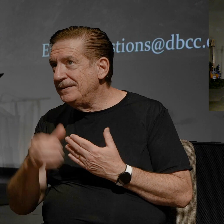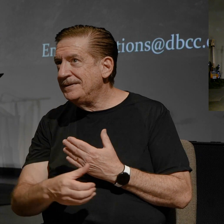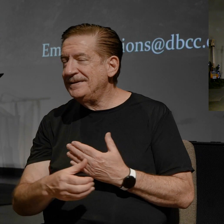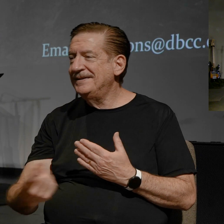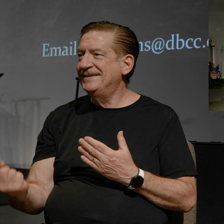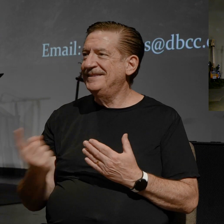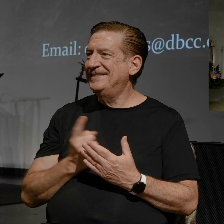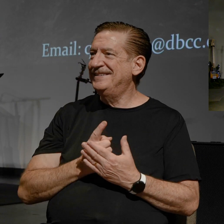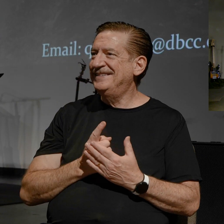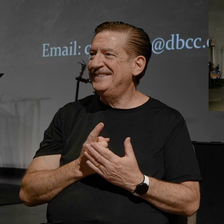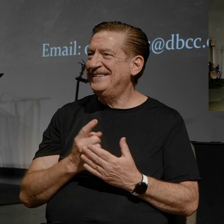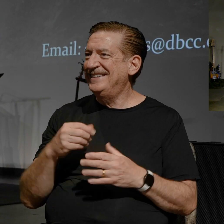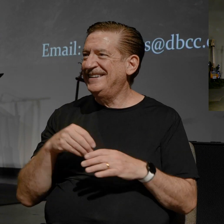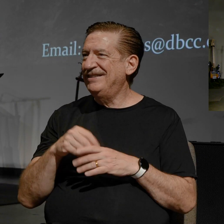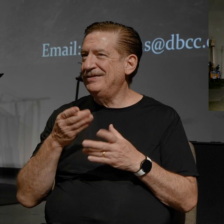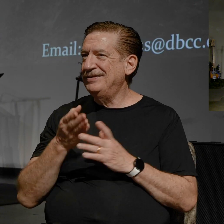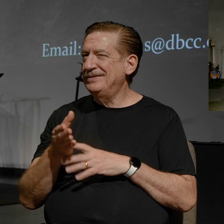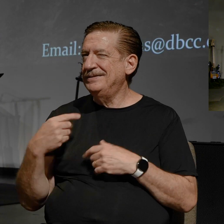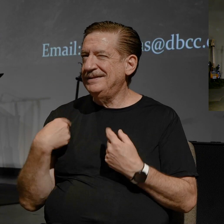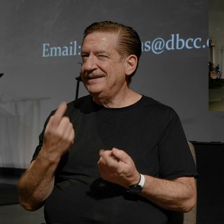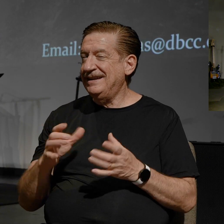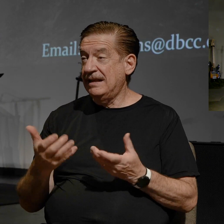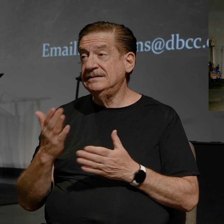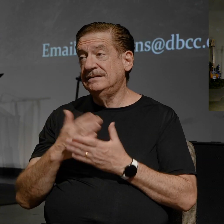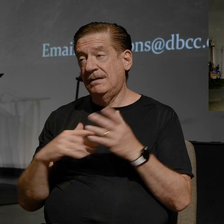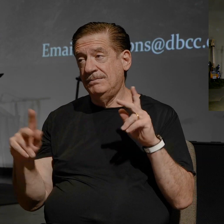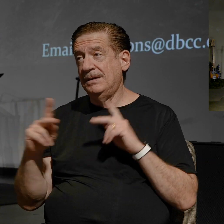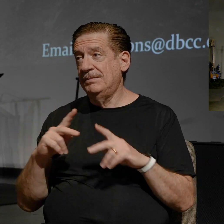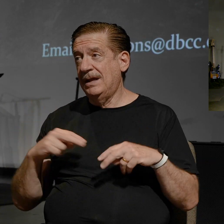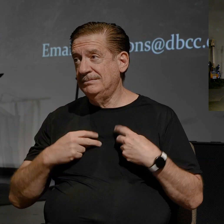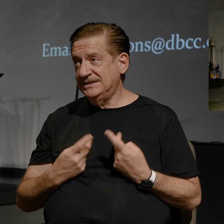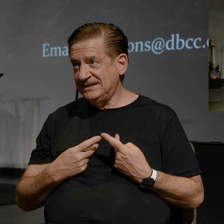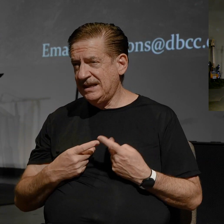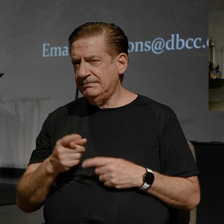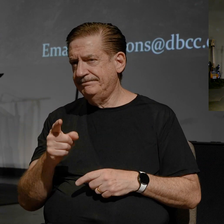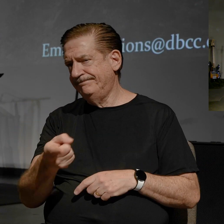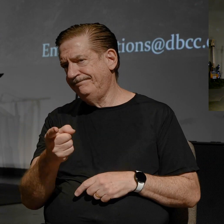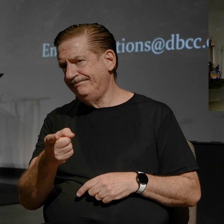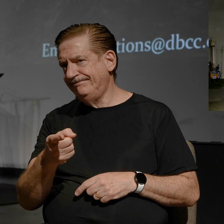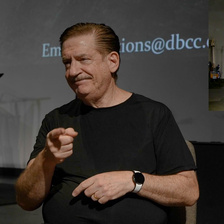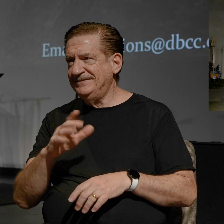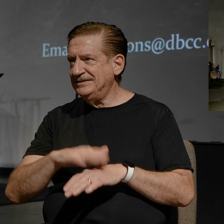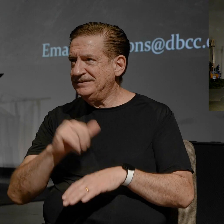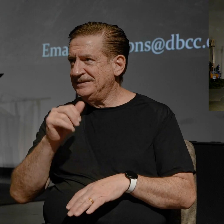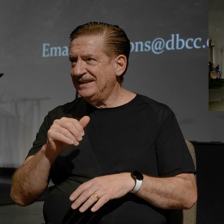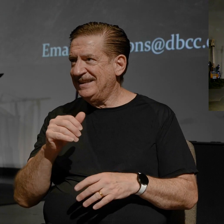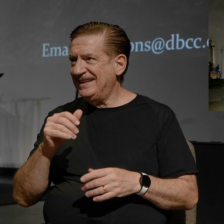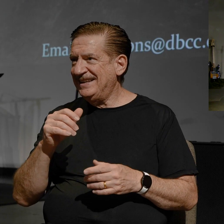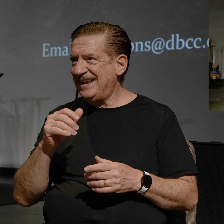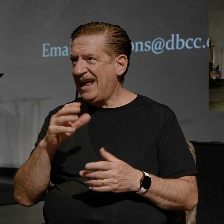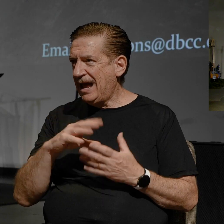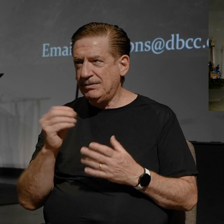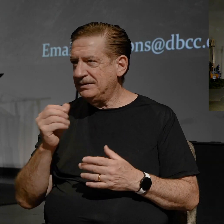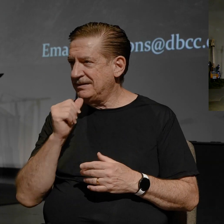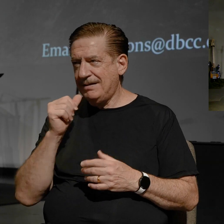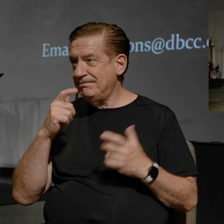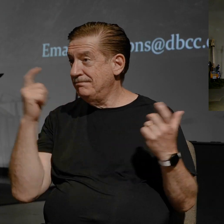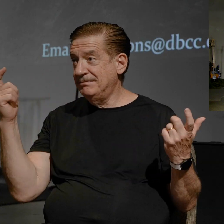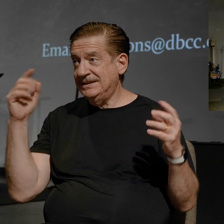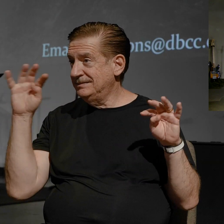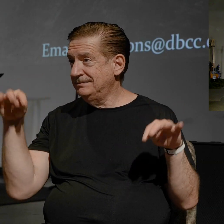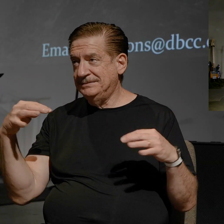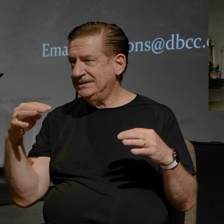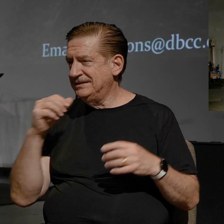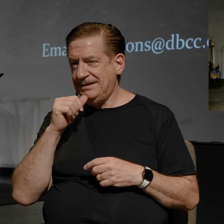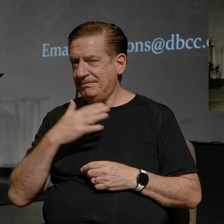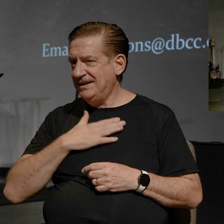class. Now, some teachers would get upset, call the student out, make a big spectacle. Not my dad. Also, when